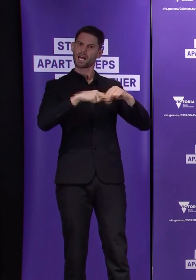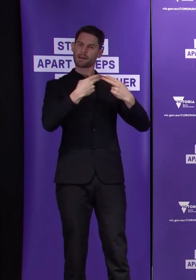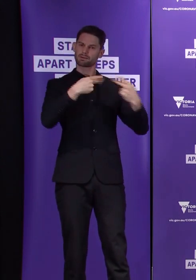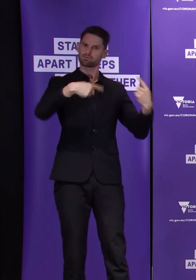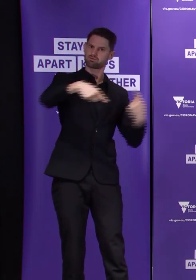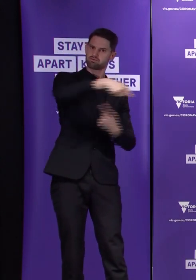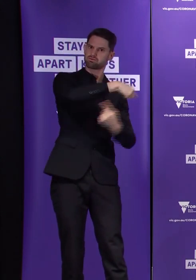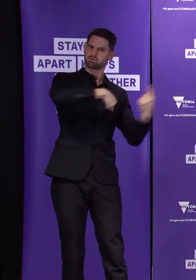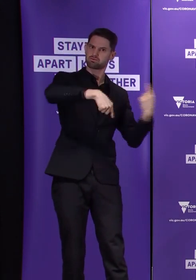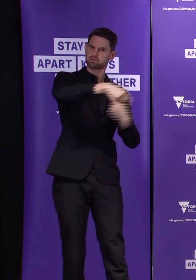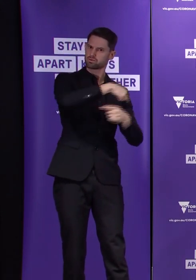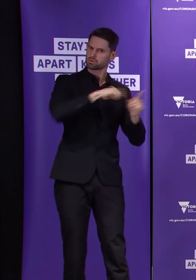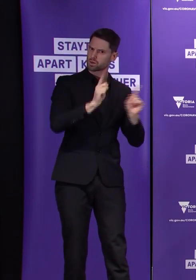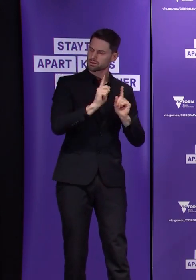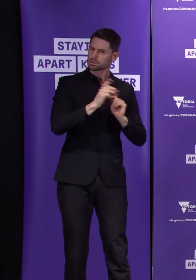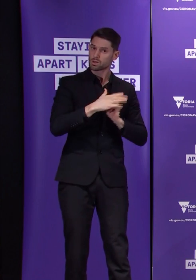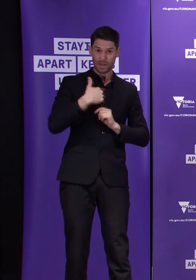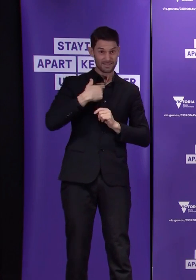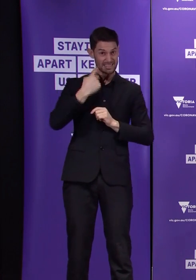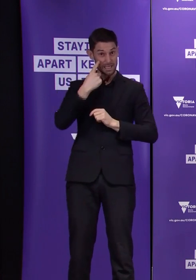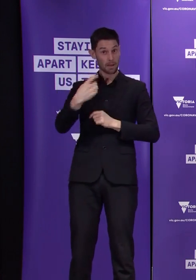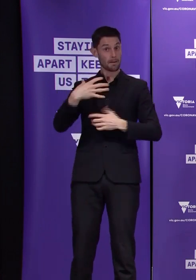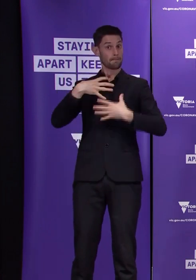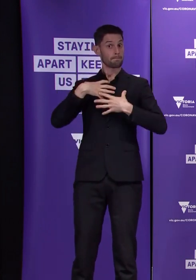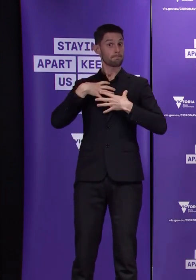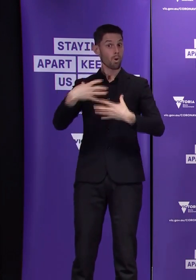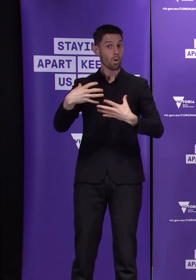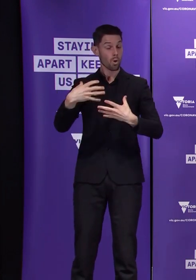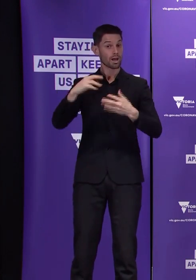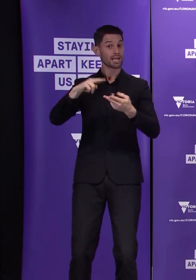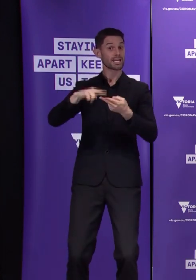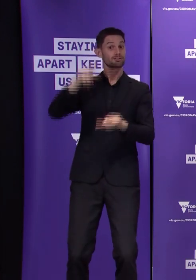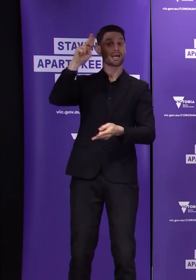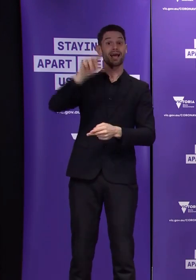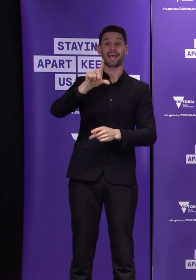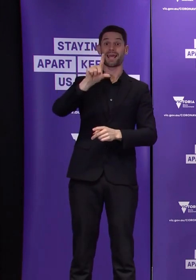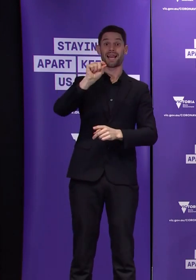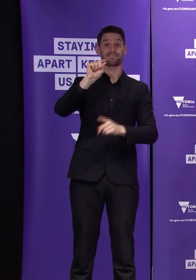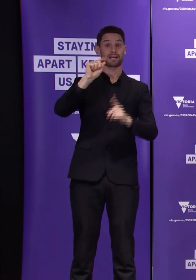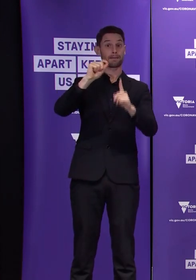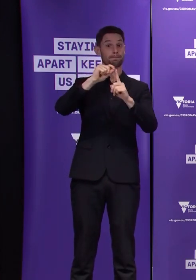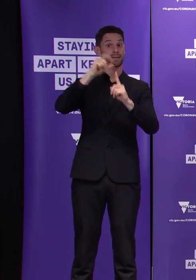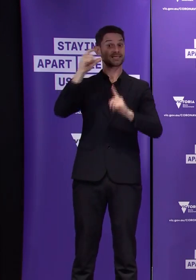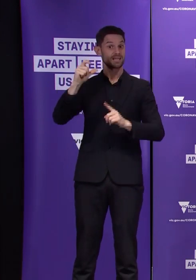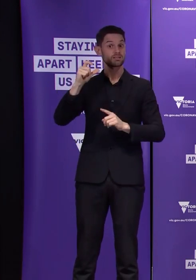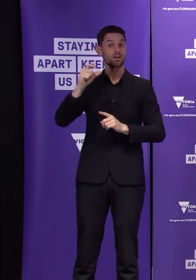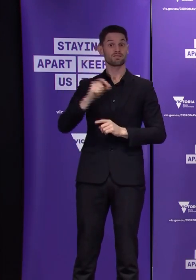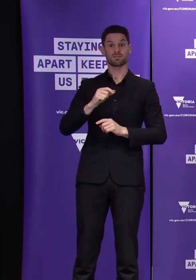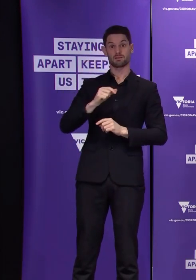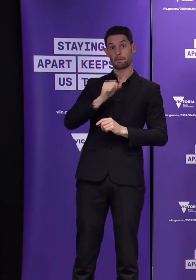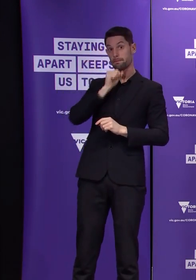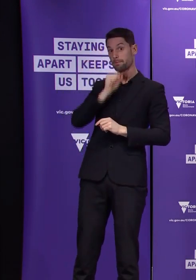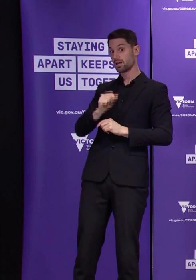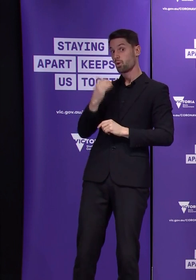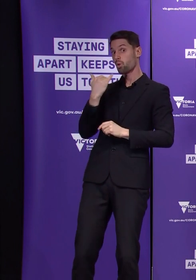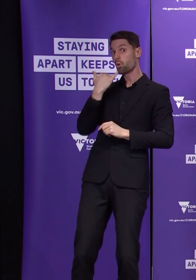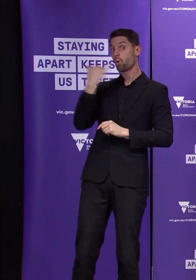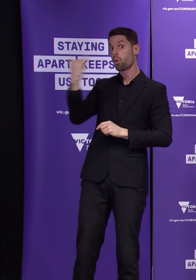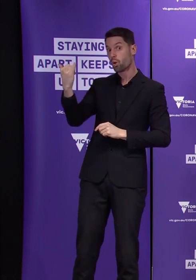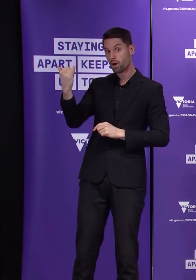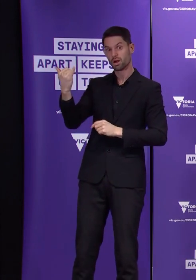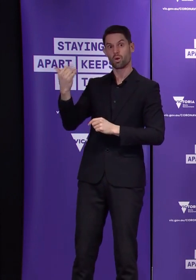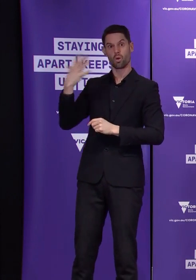that we've seen has been in the men's referral service. We've seen an 11% spike in calls to that referral service over the